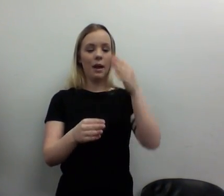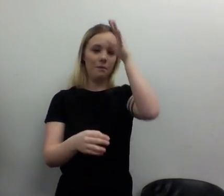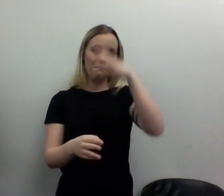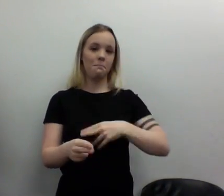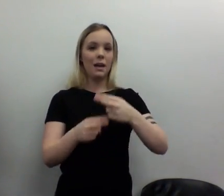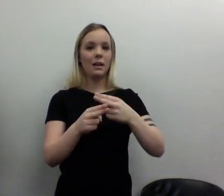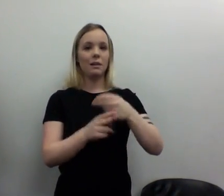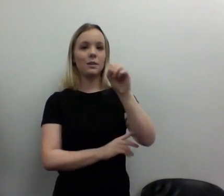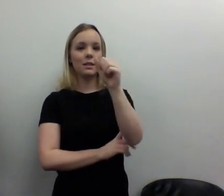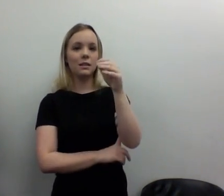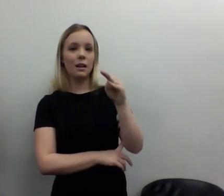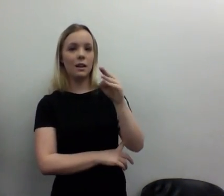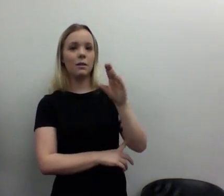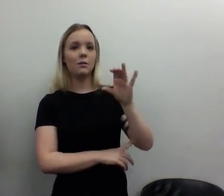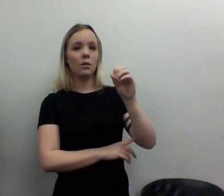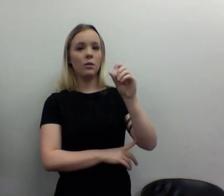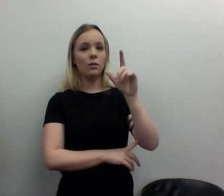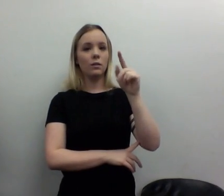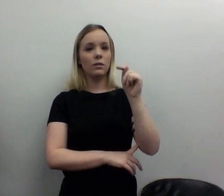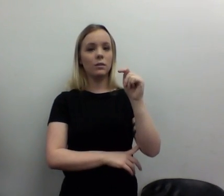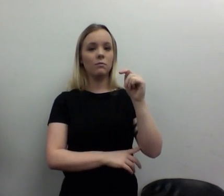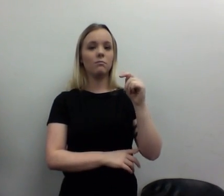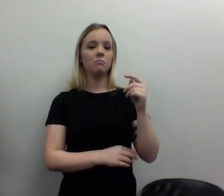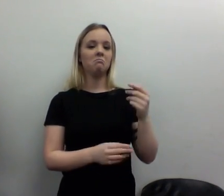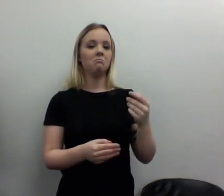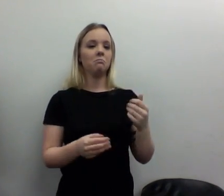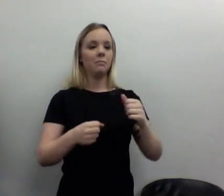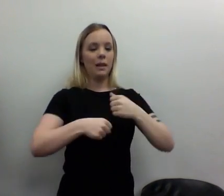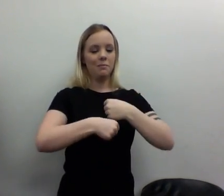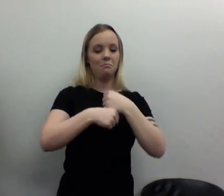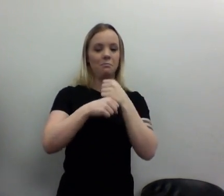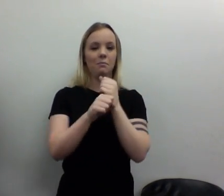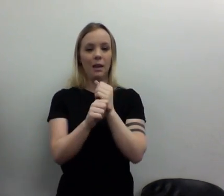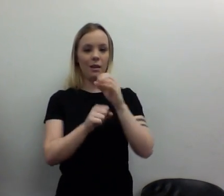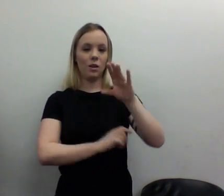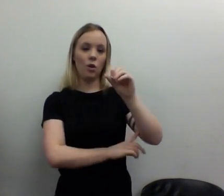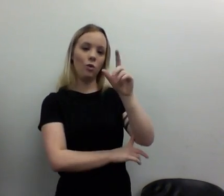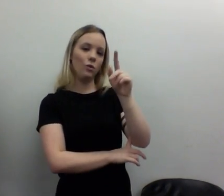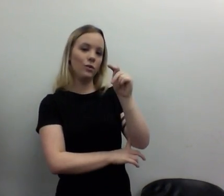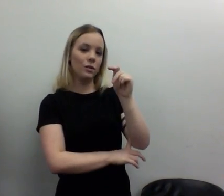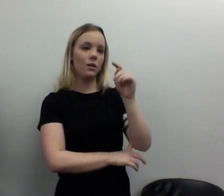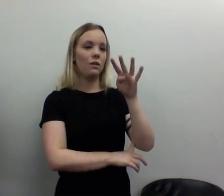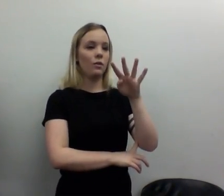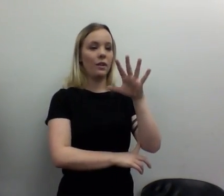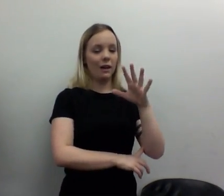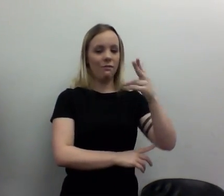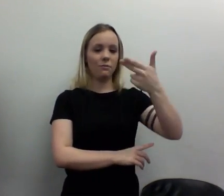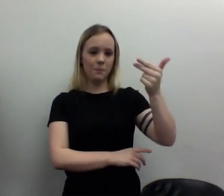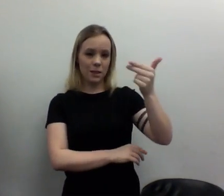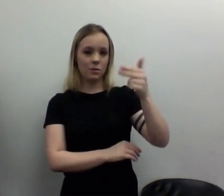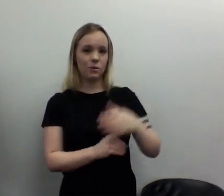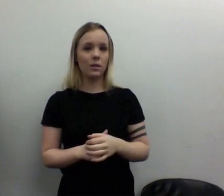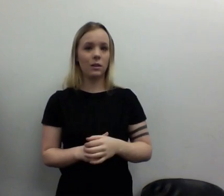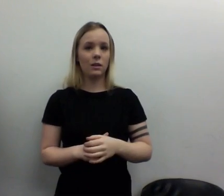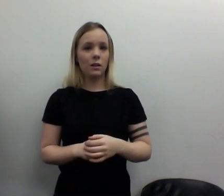pistol, the gun you see in all of the cowboy movies, the Colt 45. There was, in fact, a phrase and an expression back then that